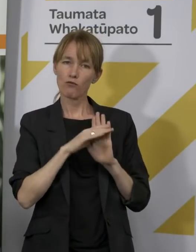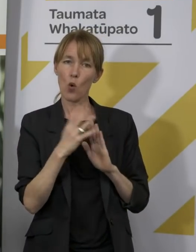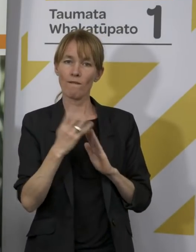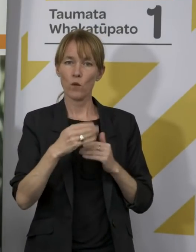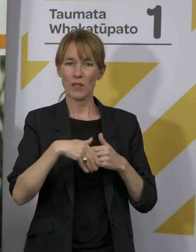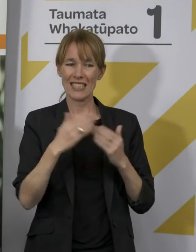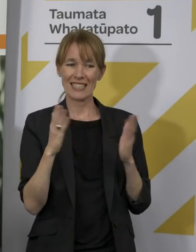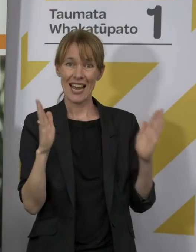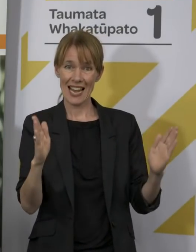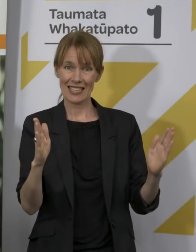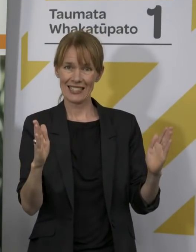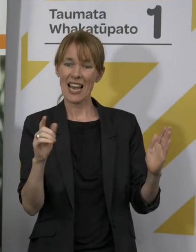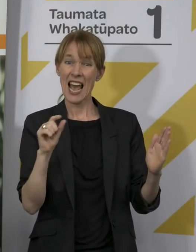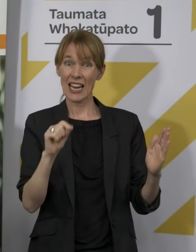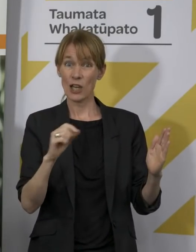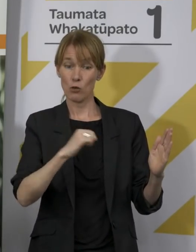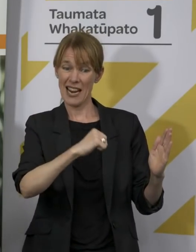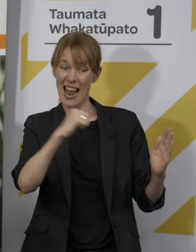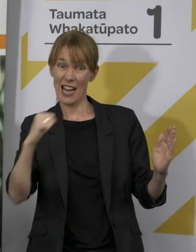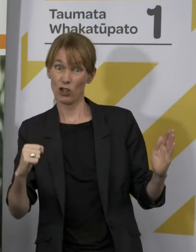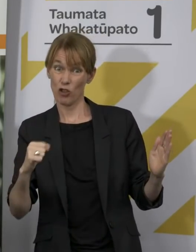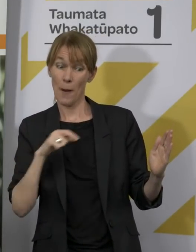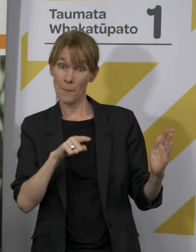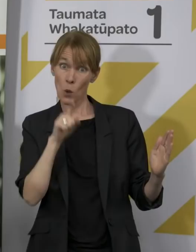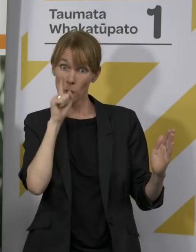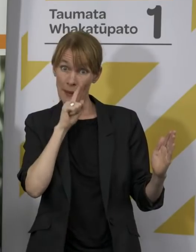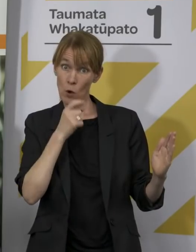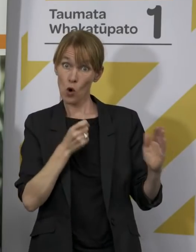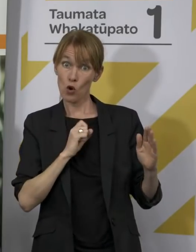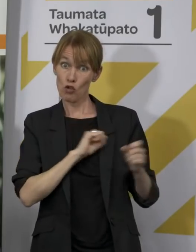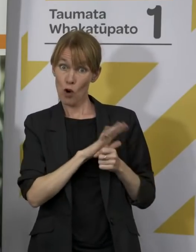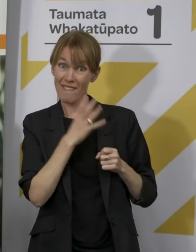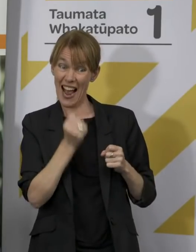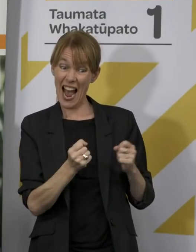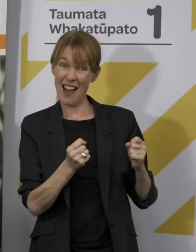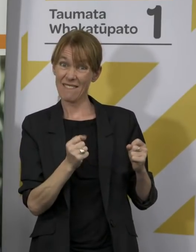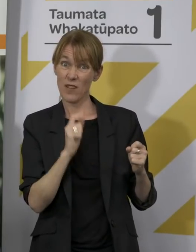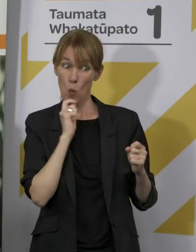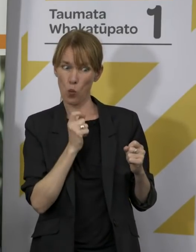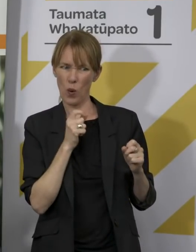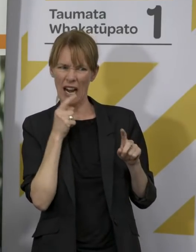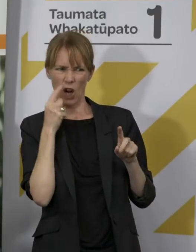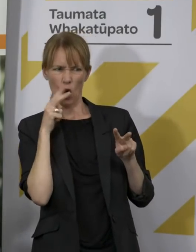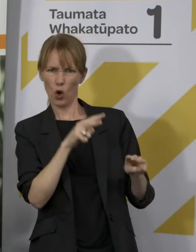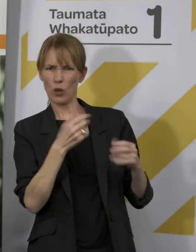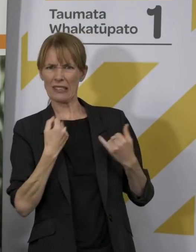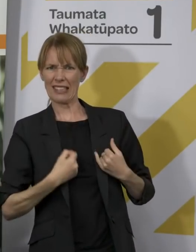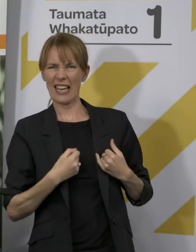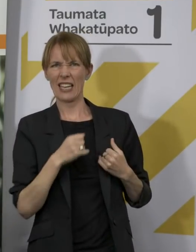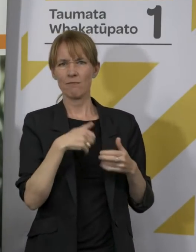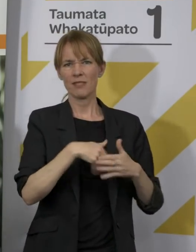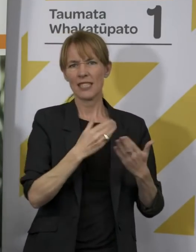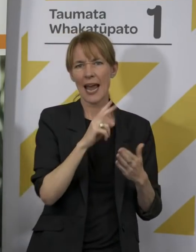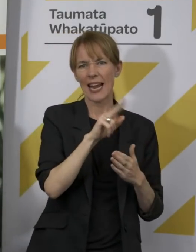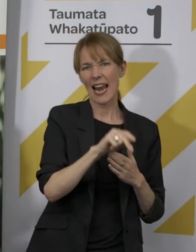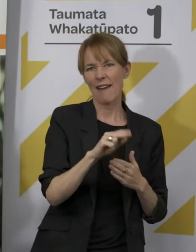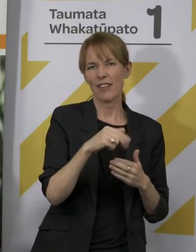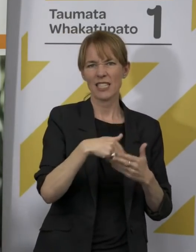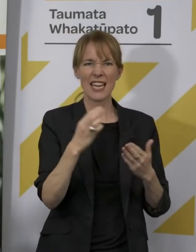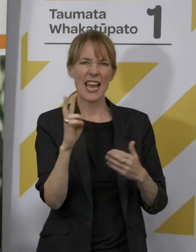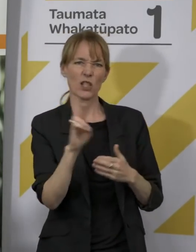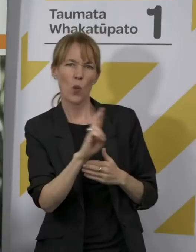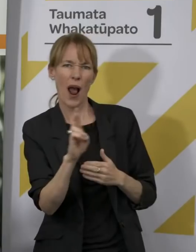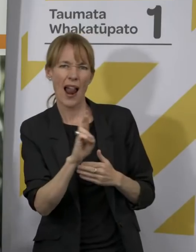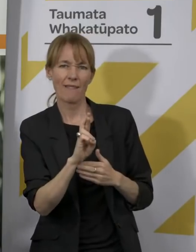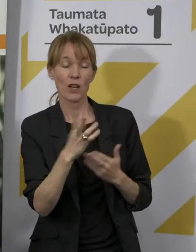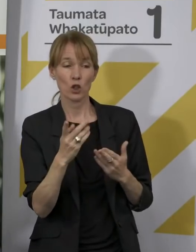show the infection, will have done that by day 11 or 12. So there's already room built into that. Yes. So the 7 of the... Sorry, just one follow-up